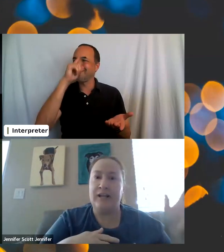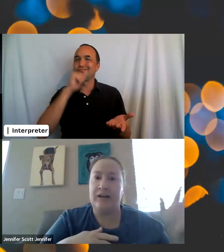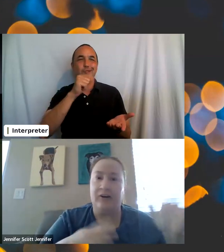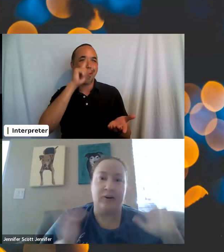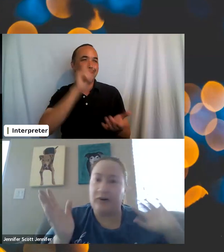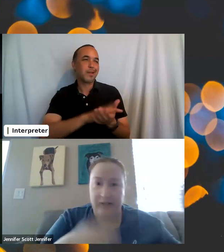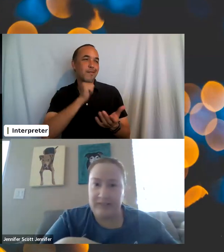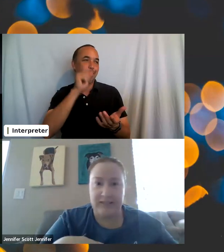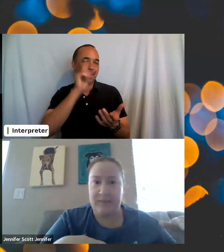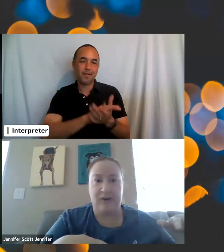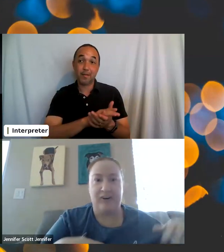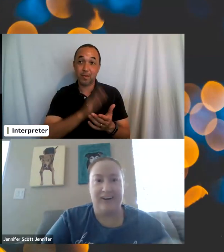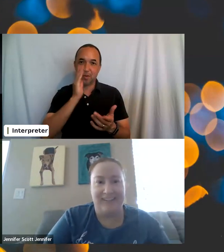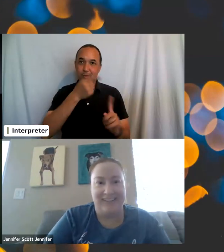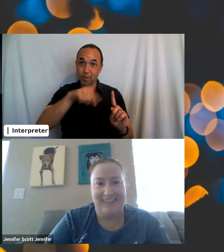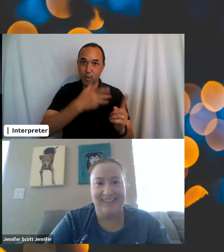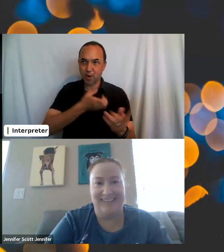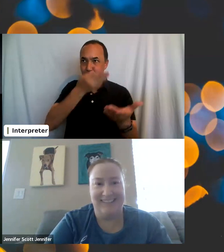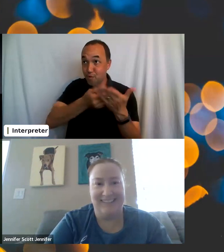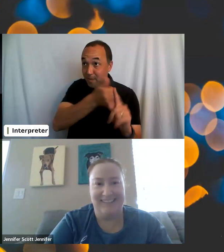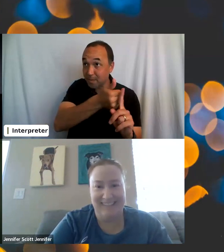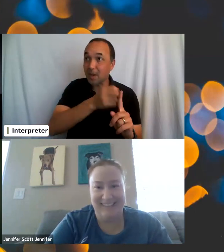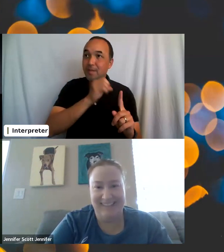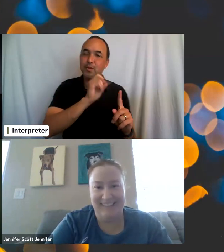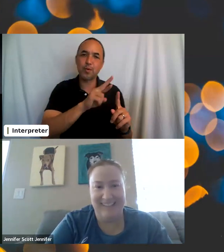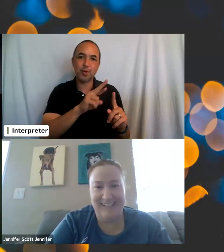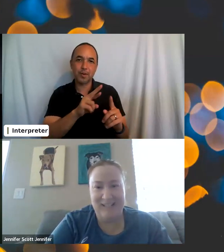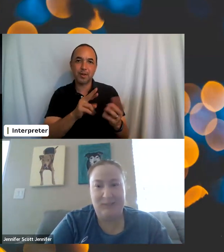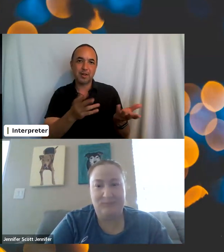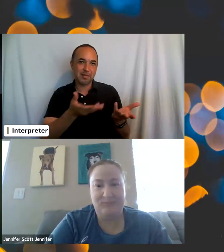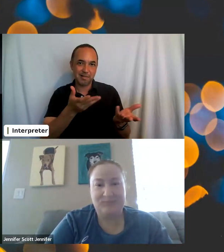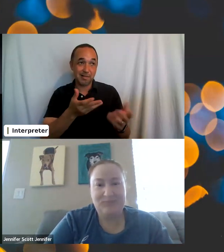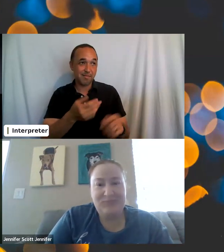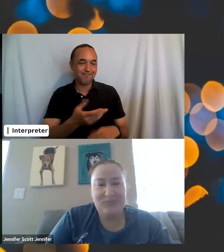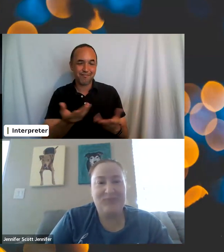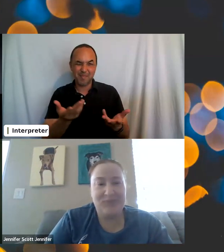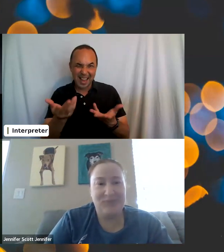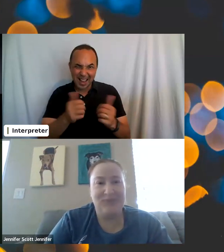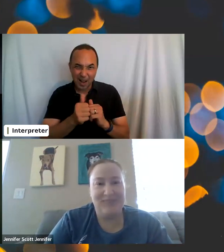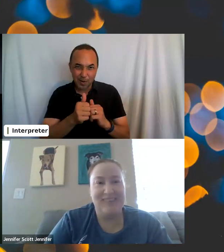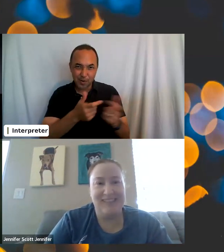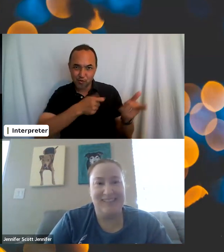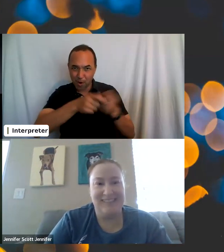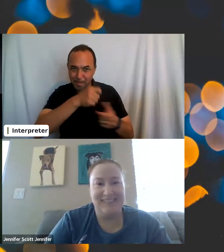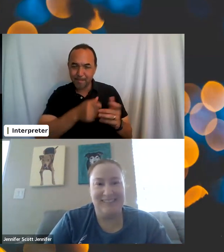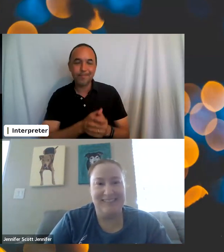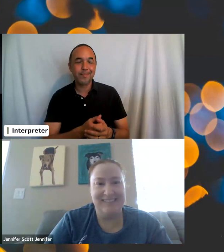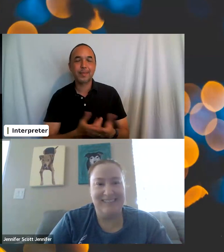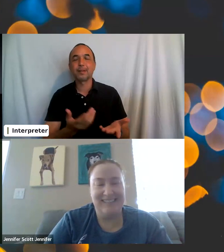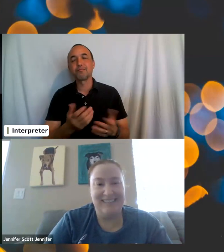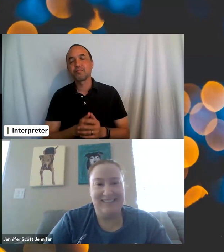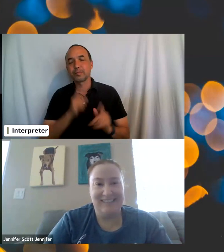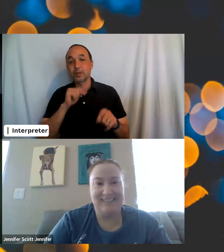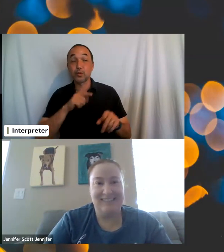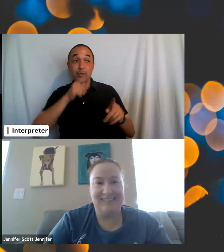too overeager, it doesn't matter? I really think it depends on their personality. Like, I feel like it, if I